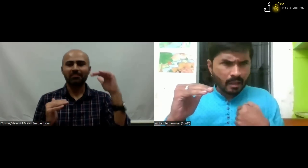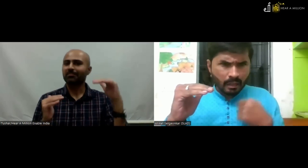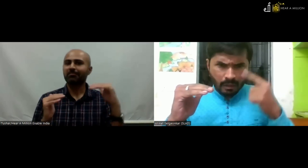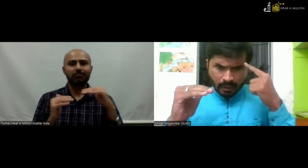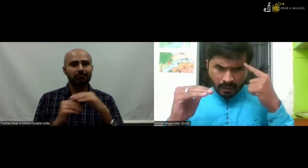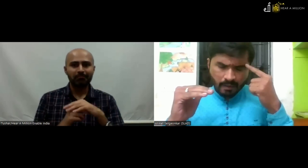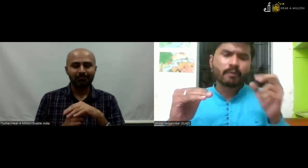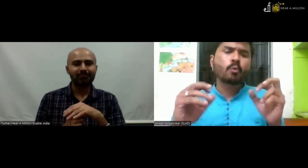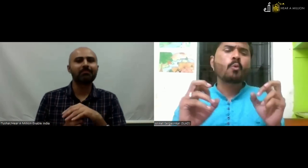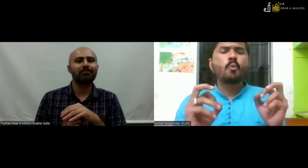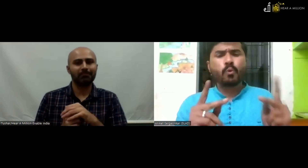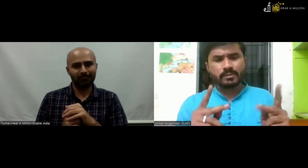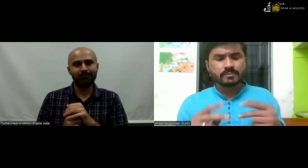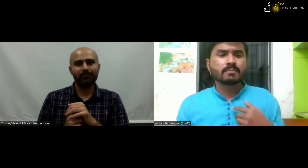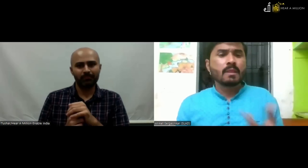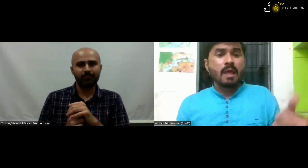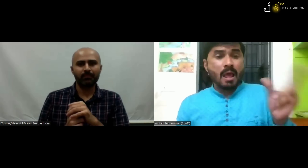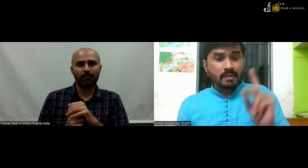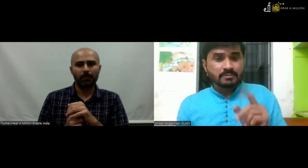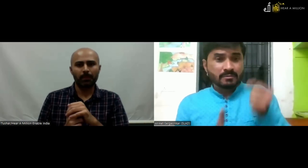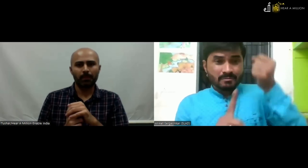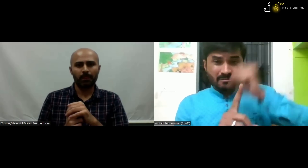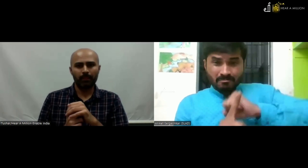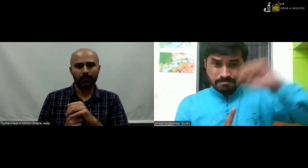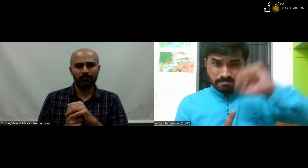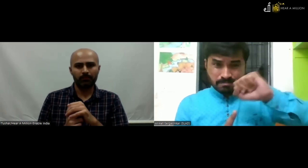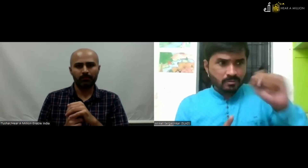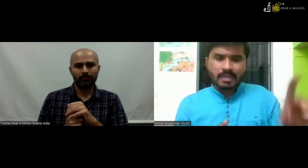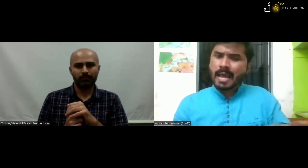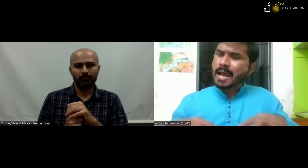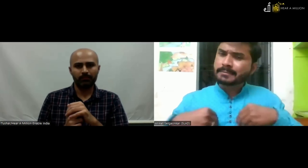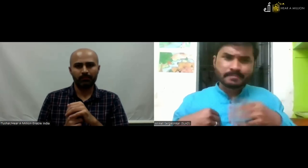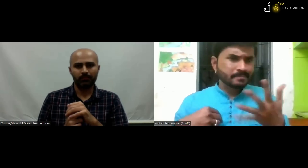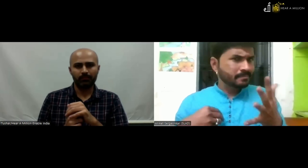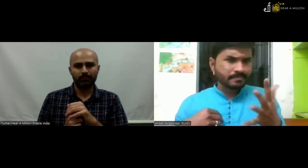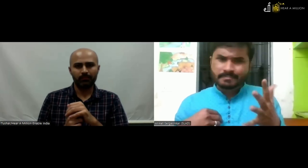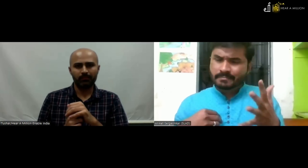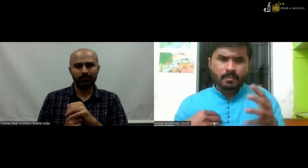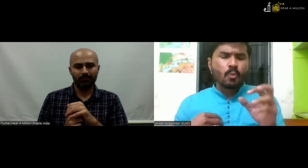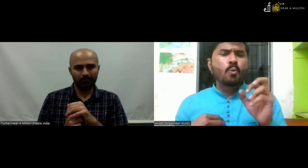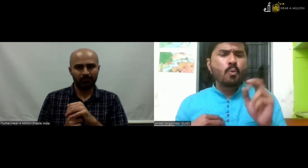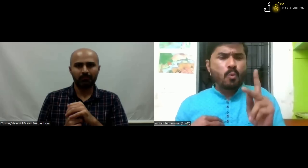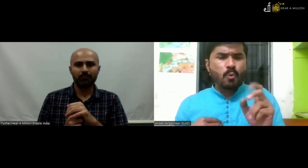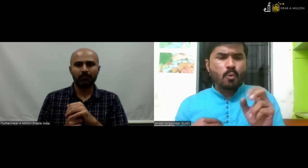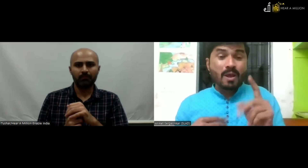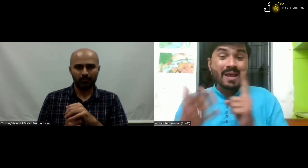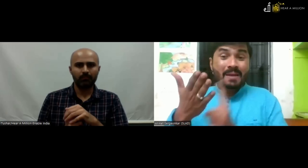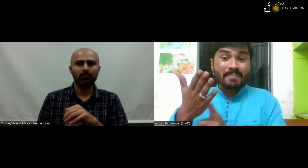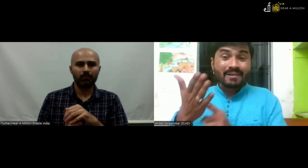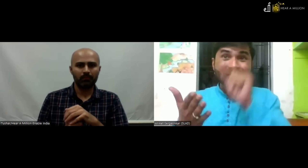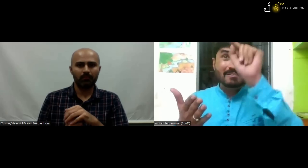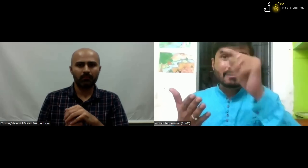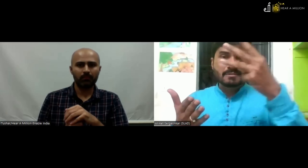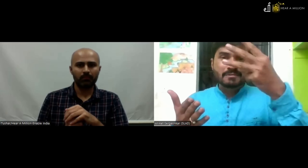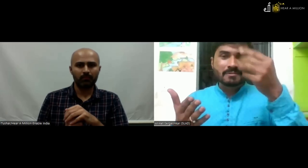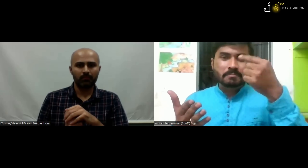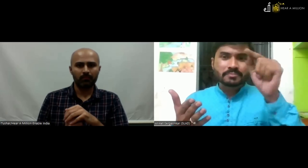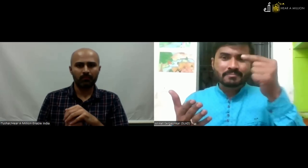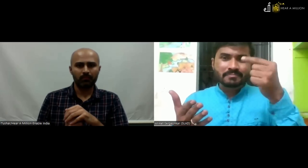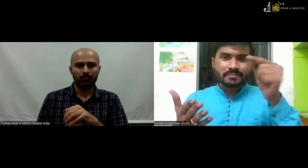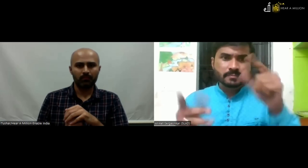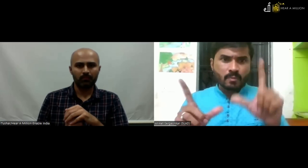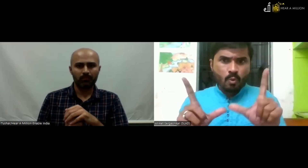maybe we should go to the another court. So we again protested for it, they didn't accept